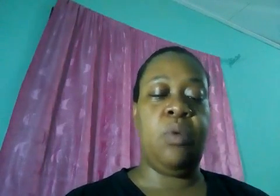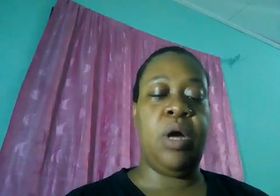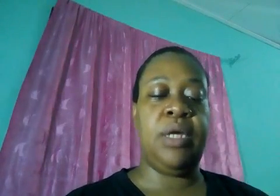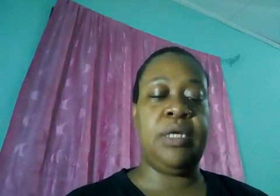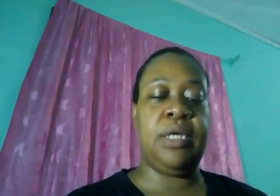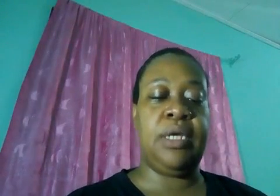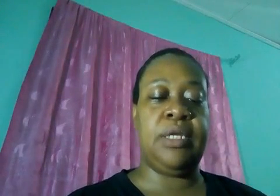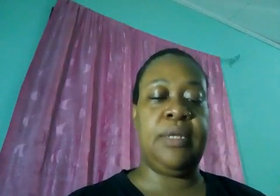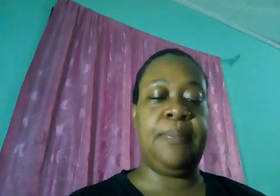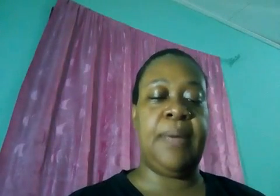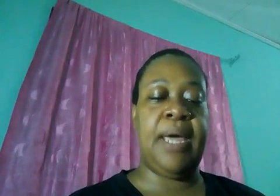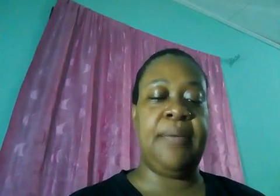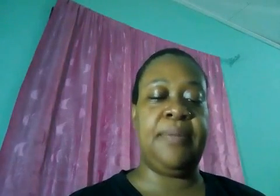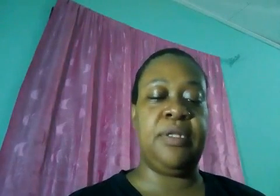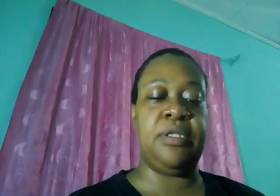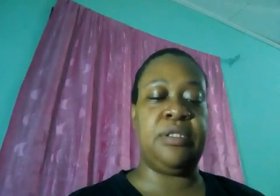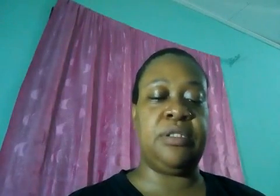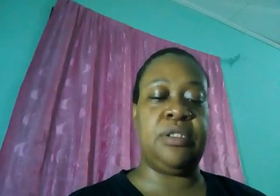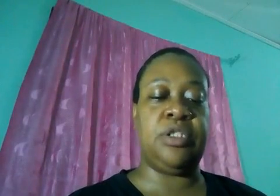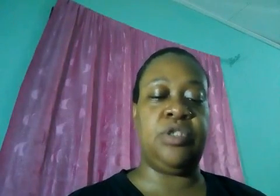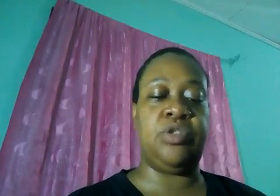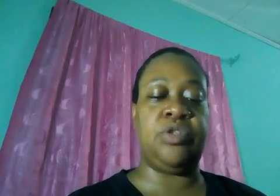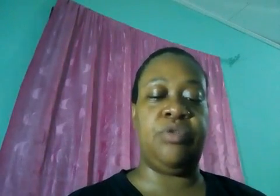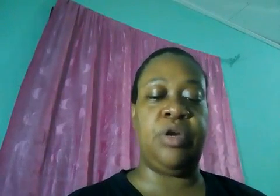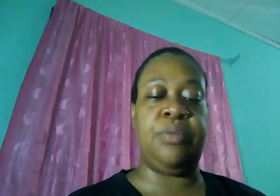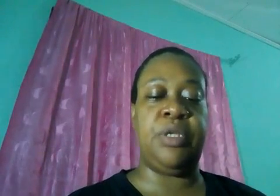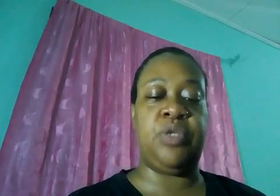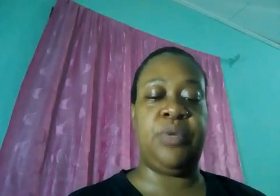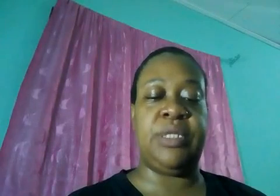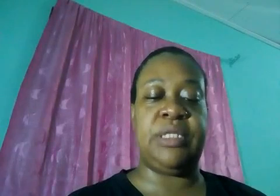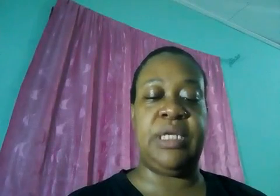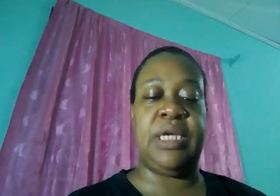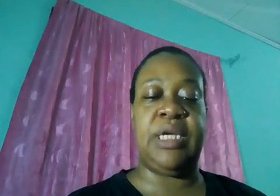what did the Bible, Deuteronomy 28,